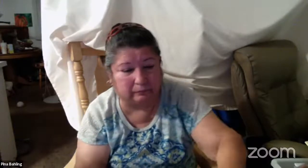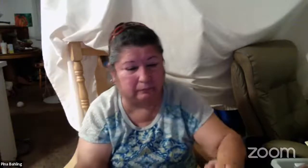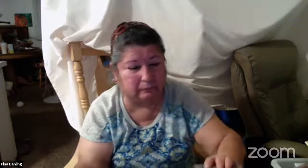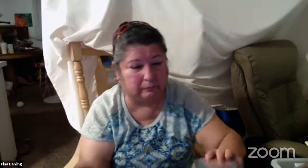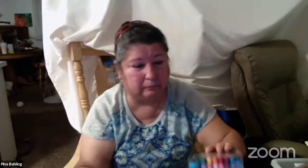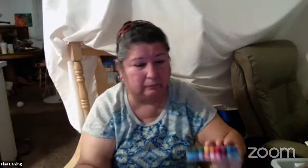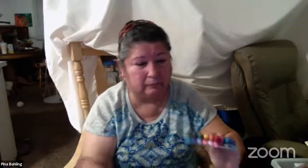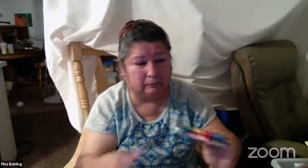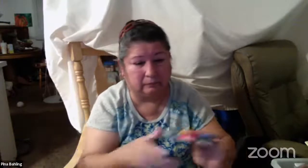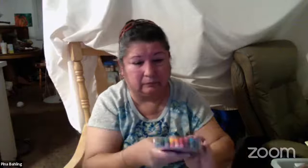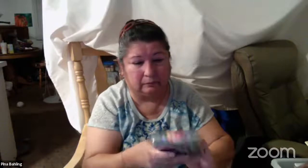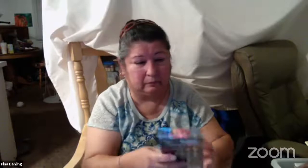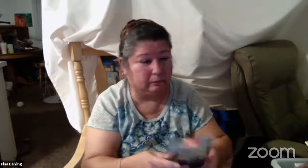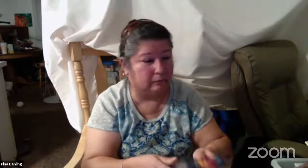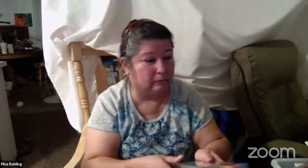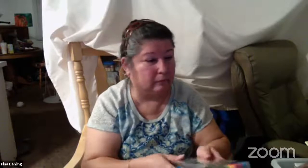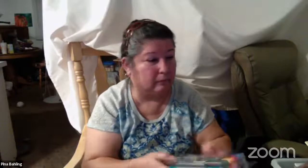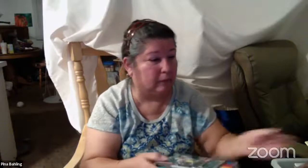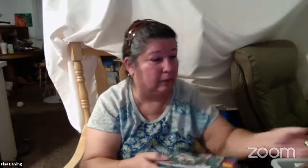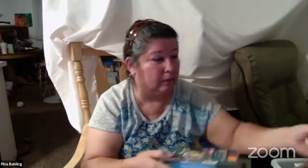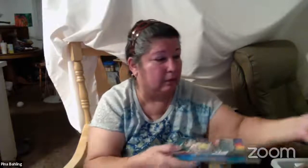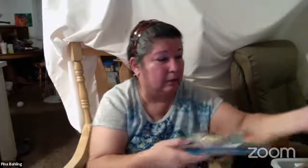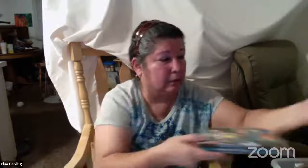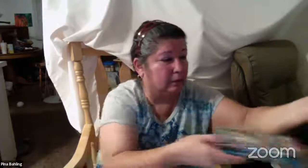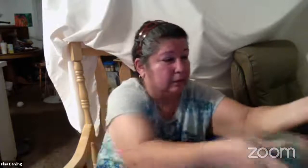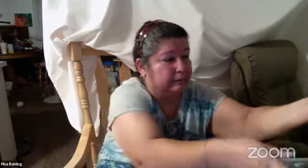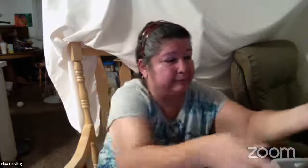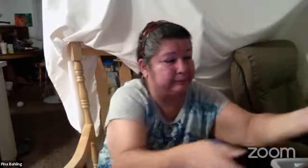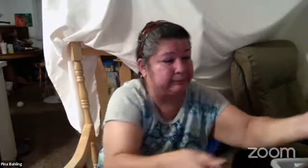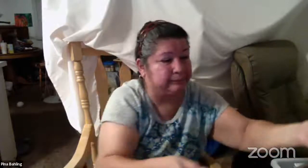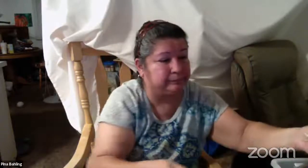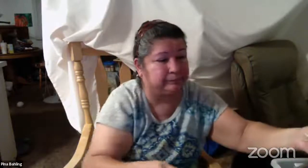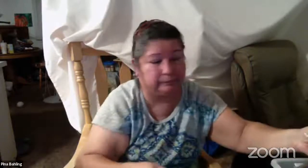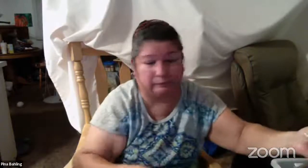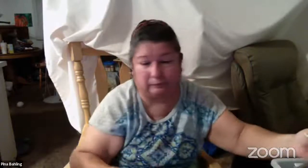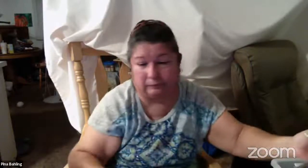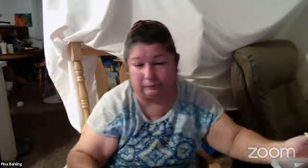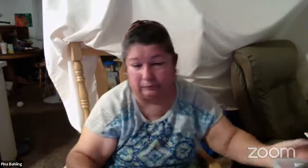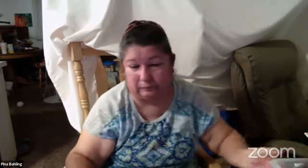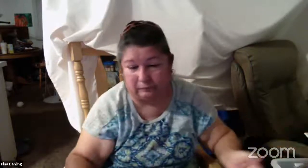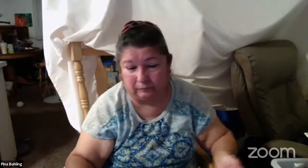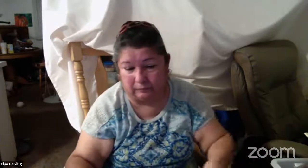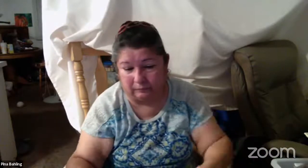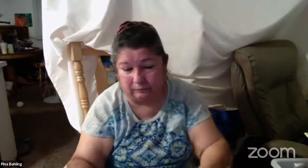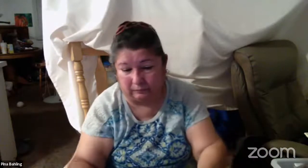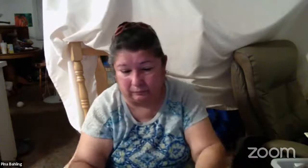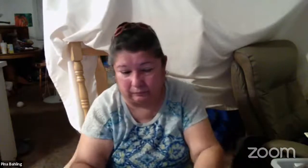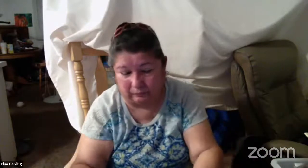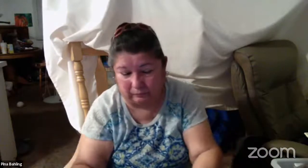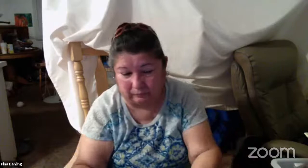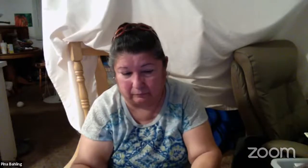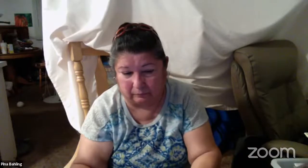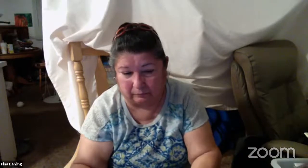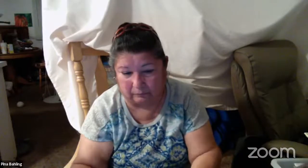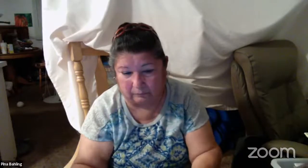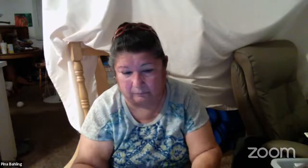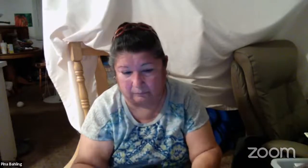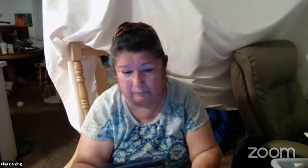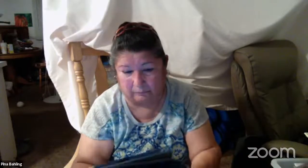So sorry about this. your dad. Yeah, I should go. I'm sorry. It's just end of year